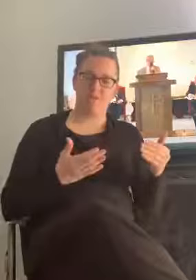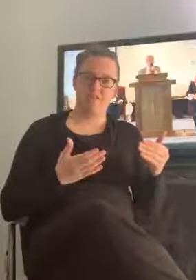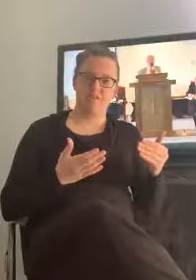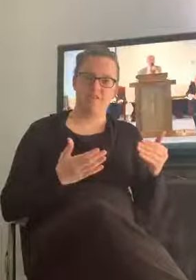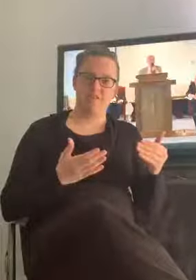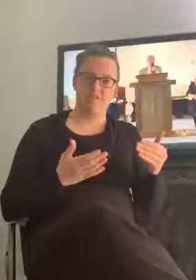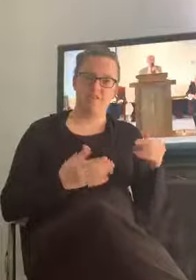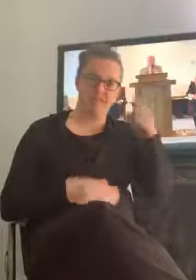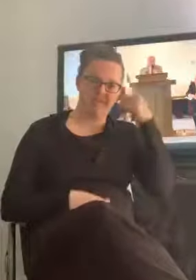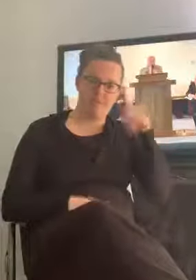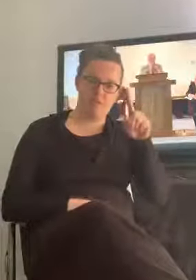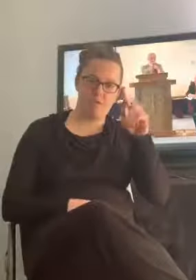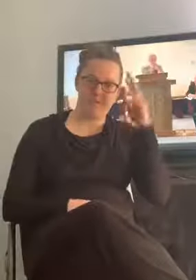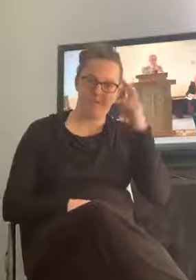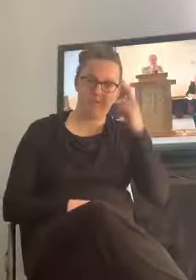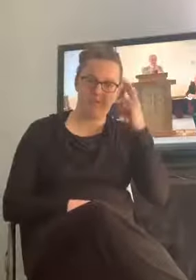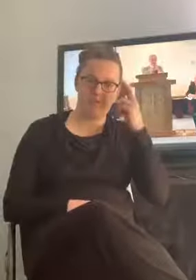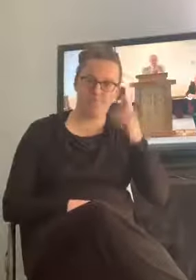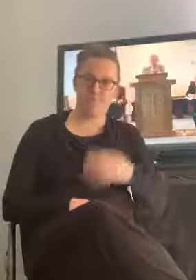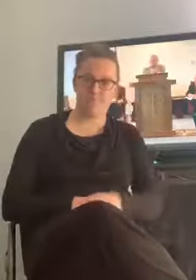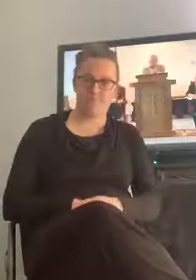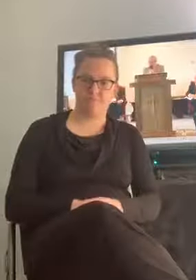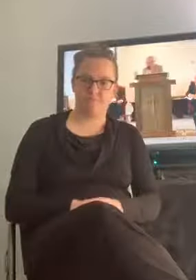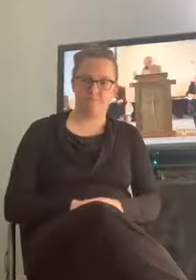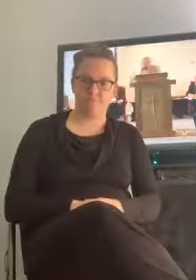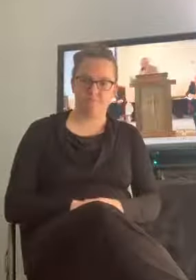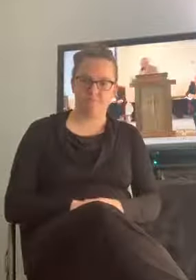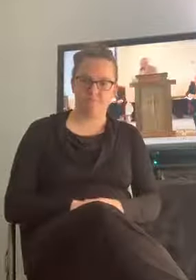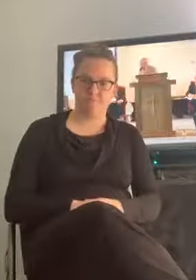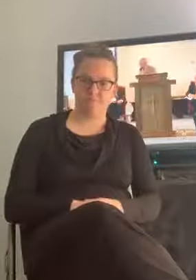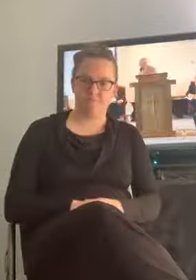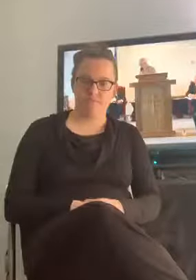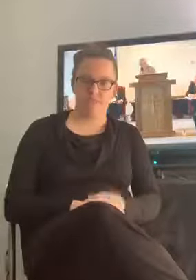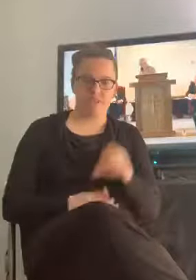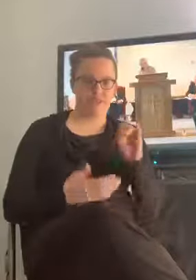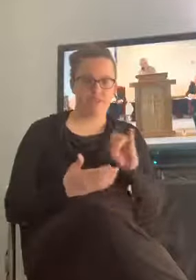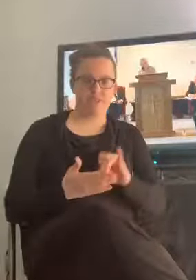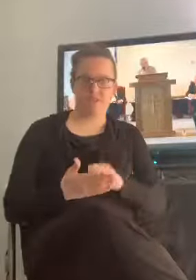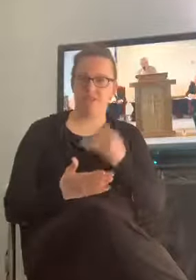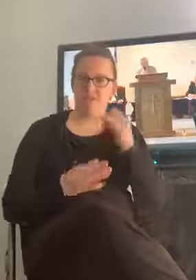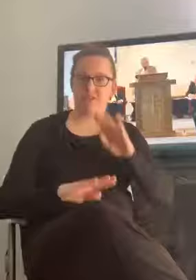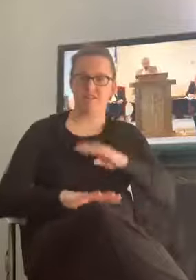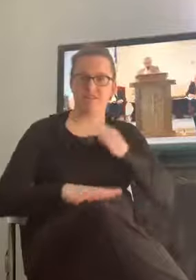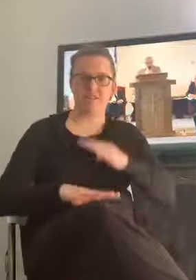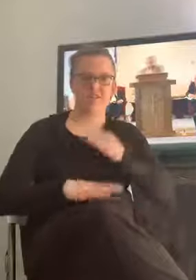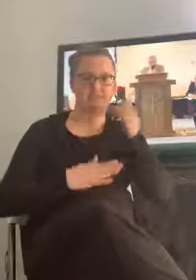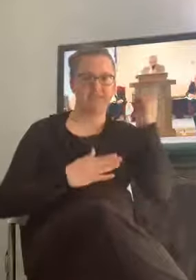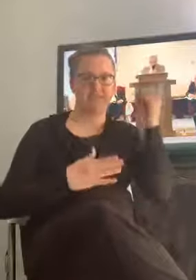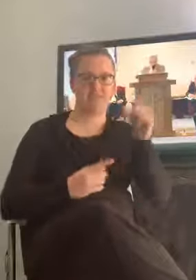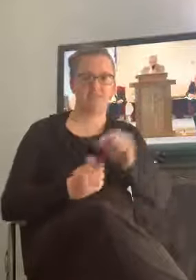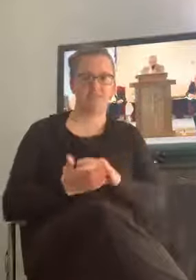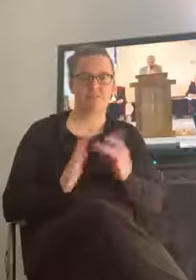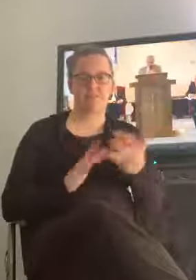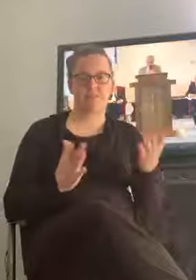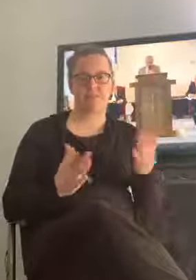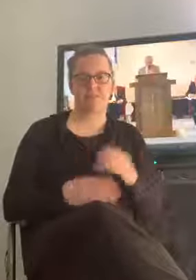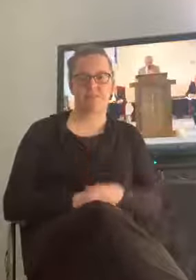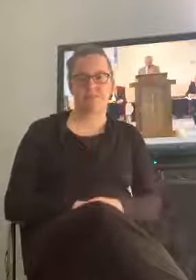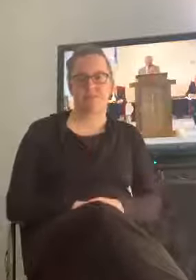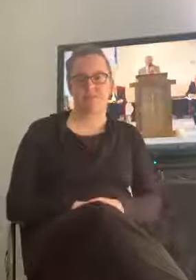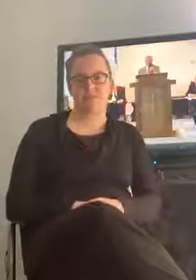just for the sake of fulfilling His word. That's right. Amen, brother. Yes.